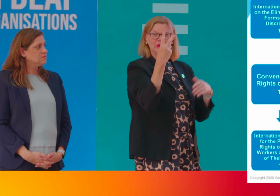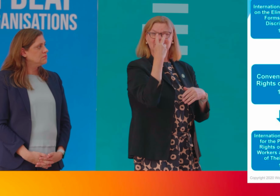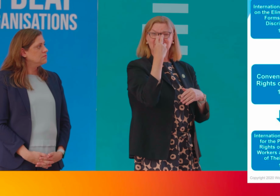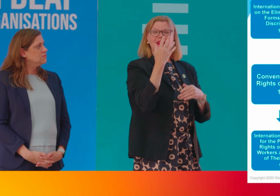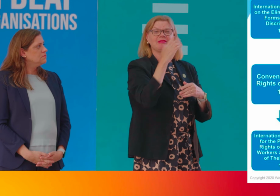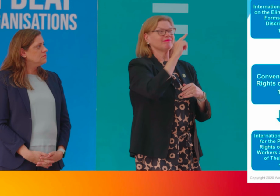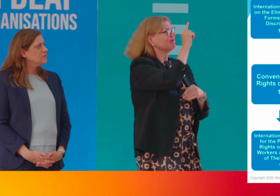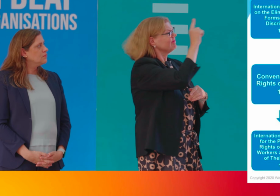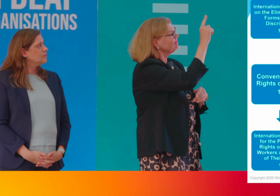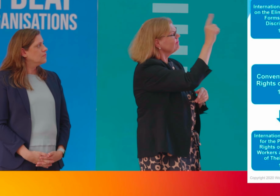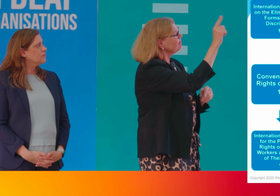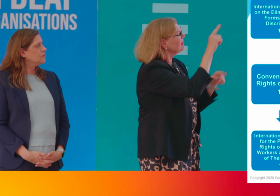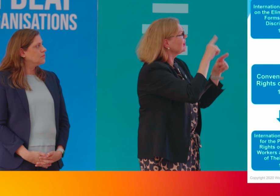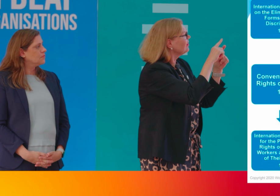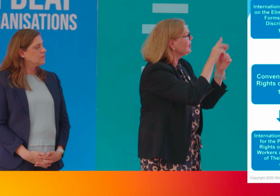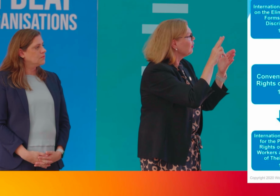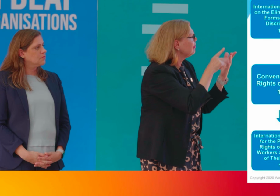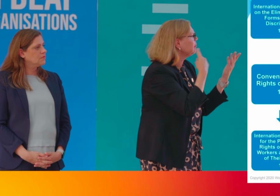UNCRPD.